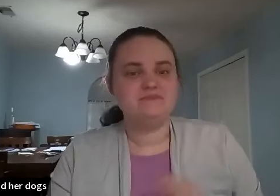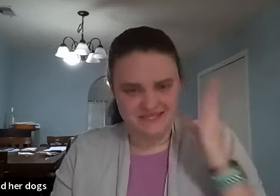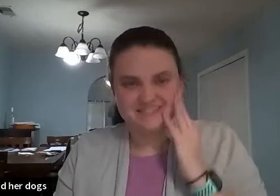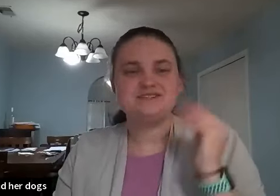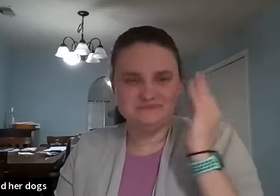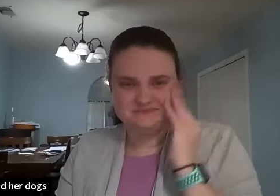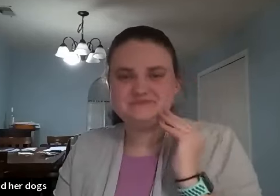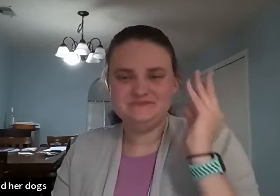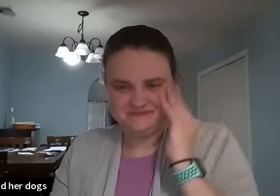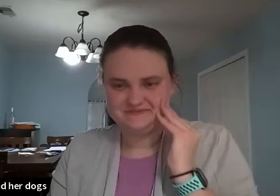Peach. Mm-hmm.